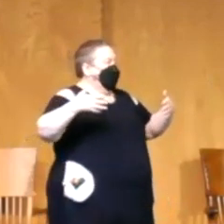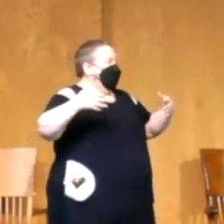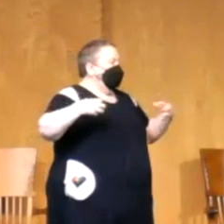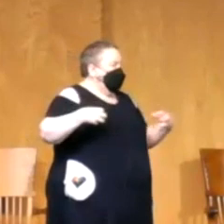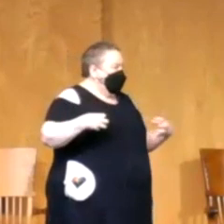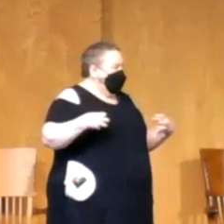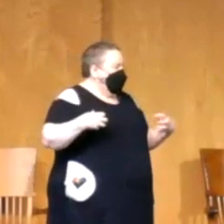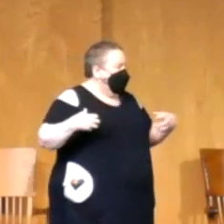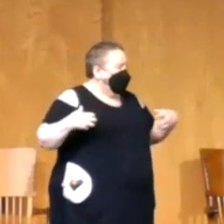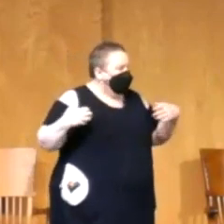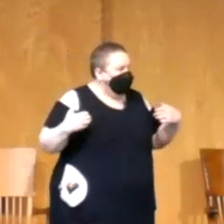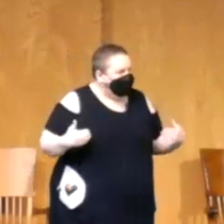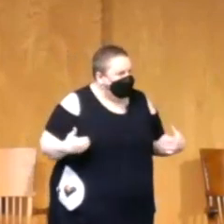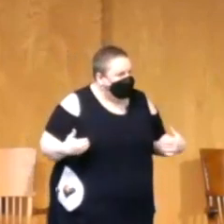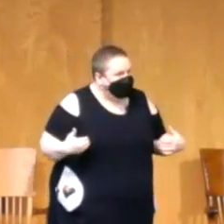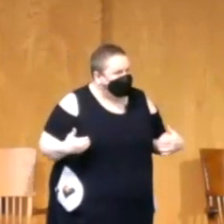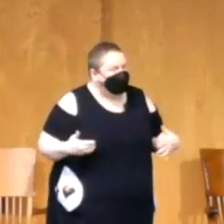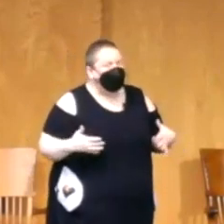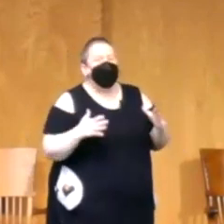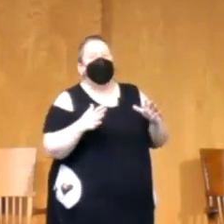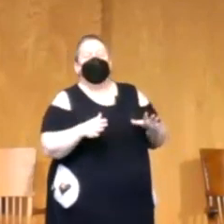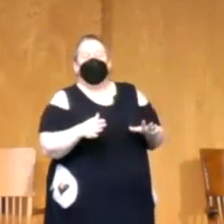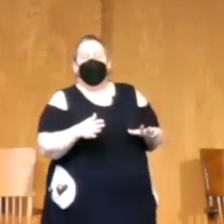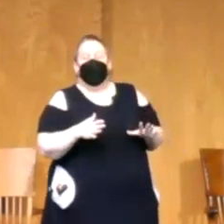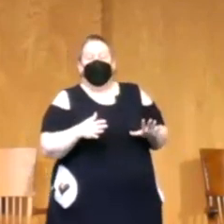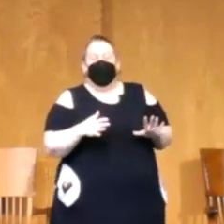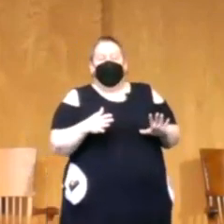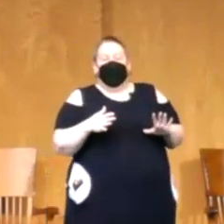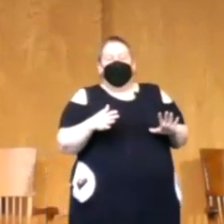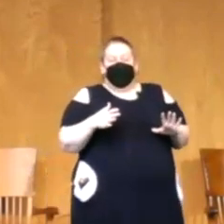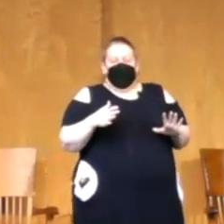the movement or stillness of our body,